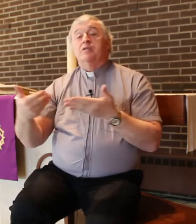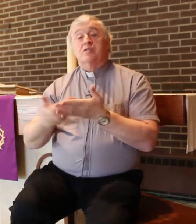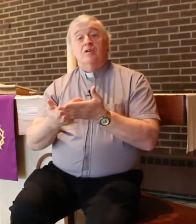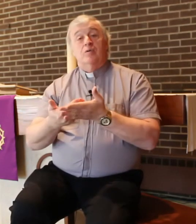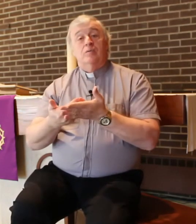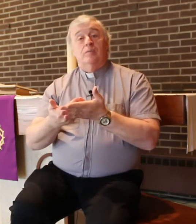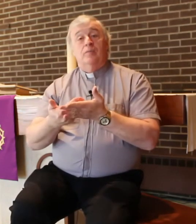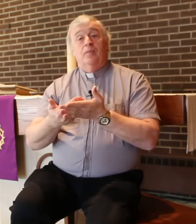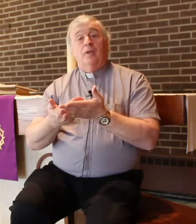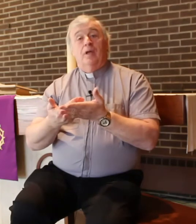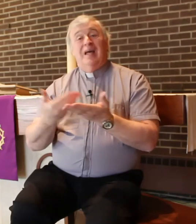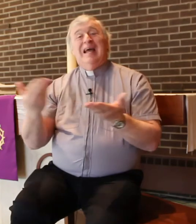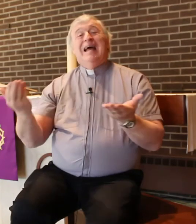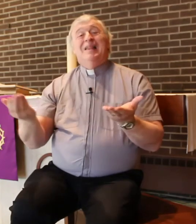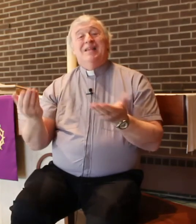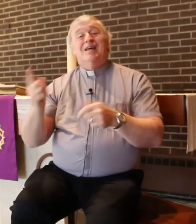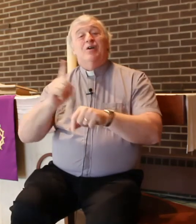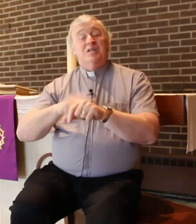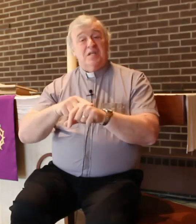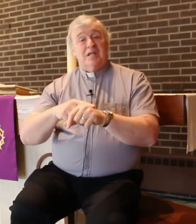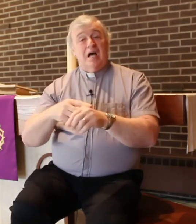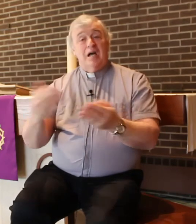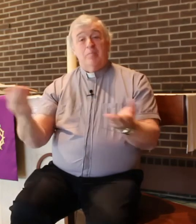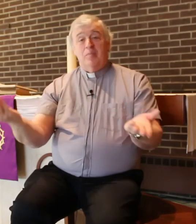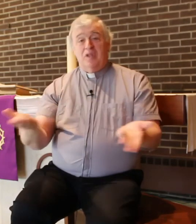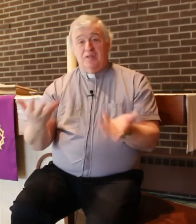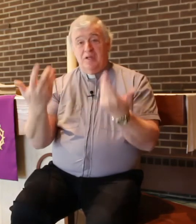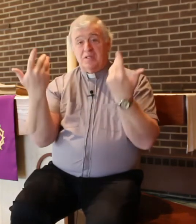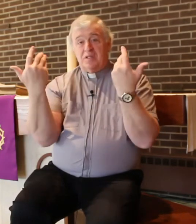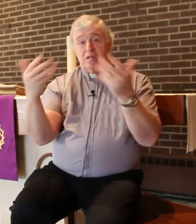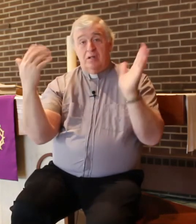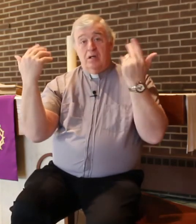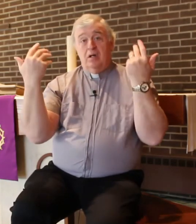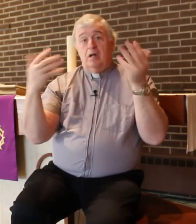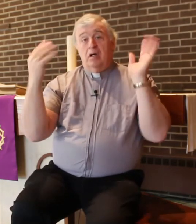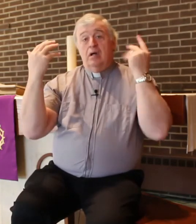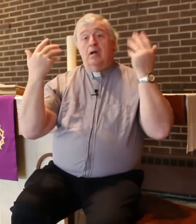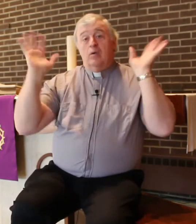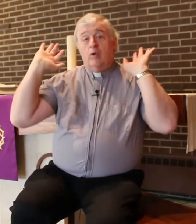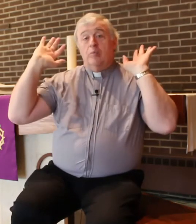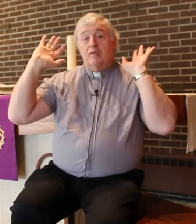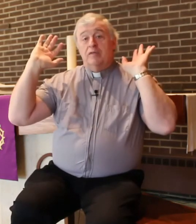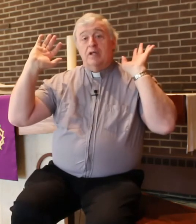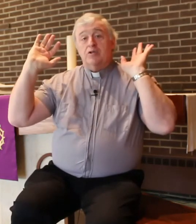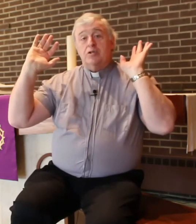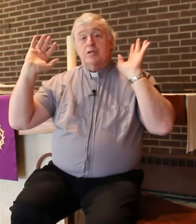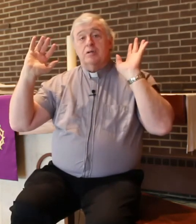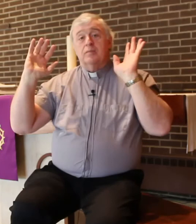new, and that there is a time that this will be finished